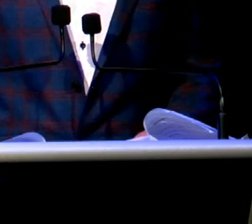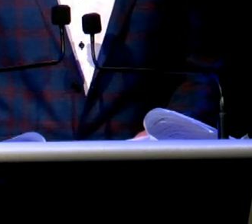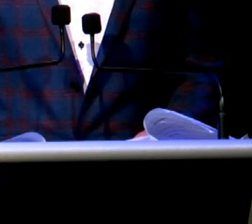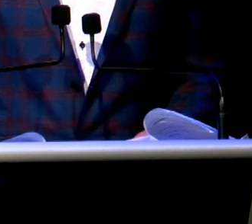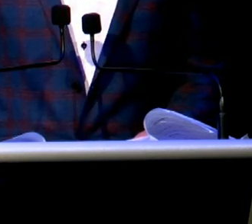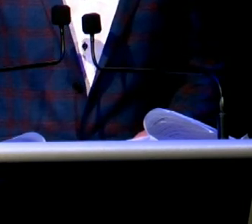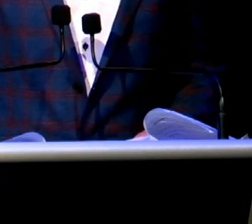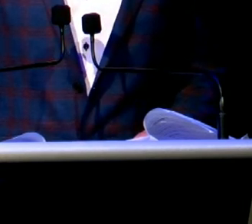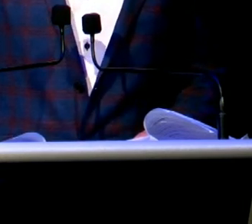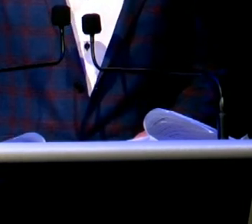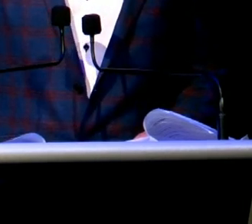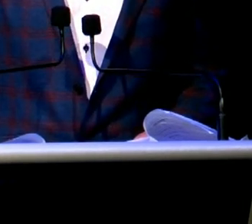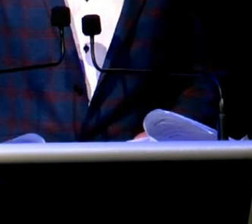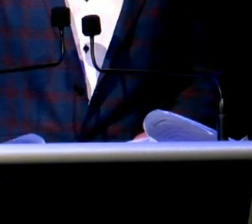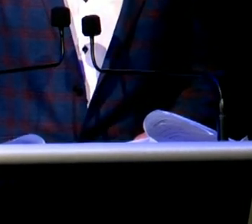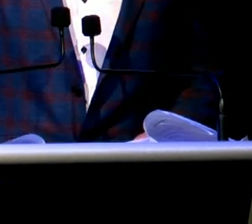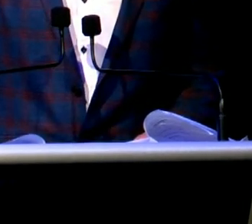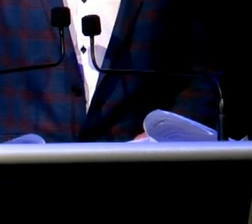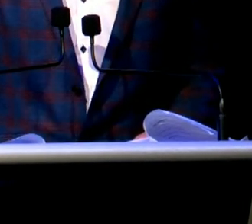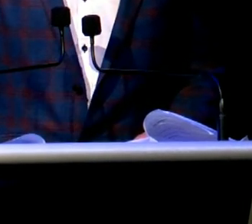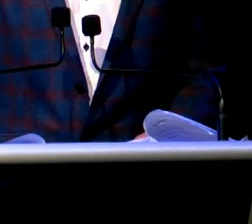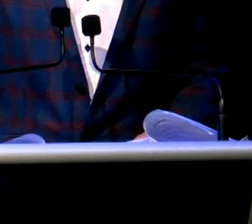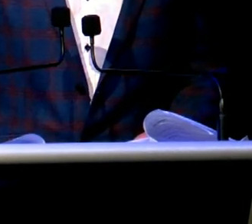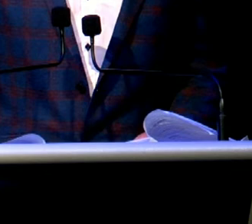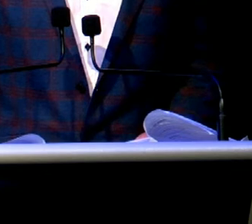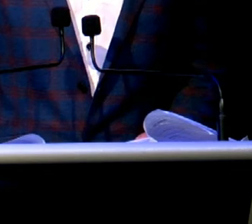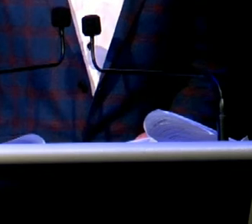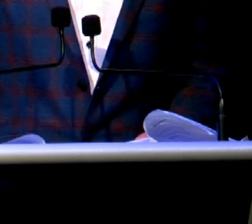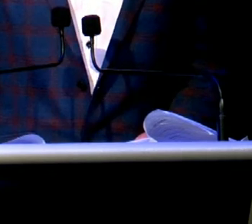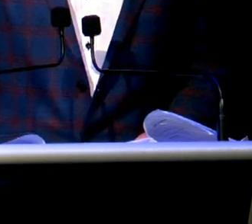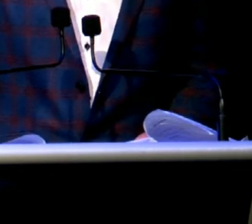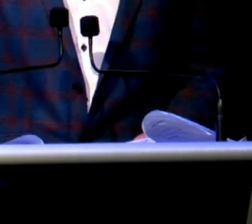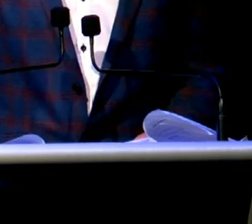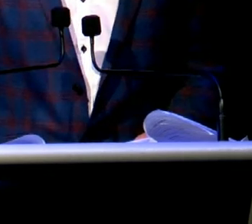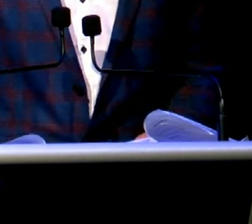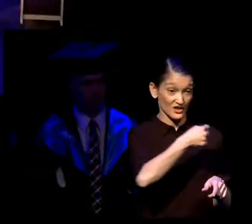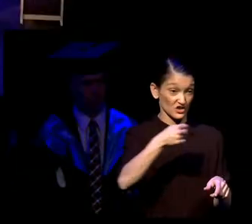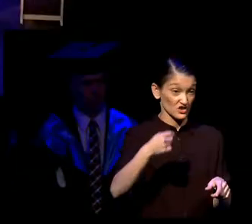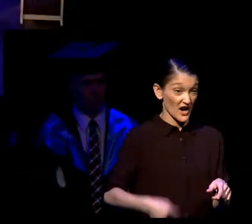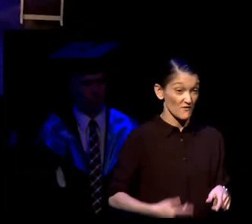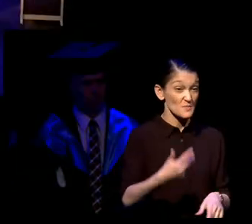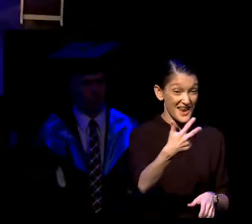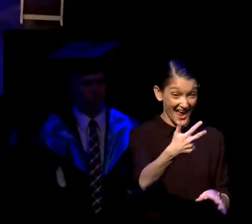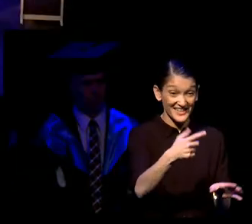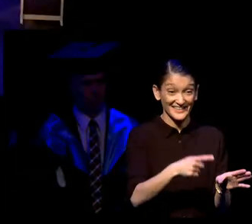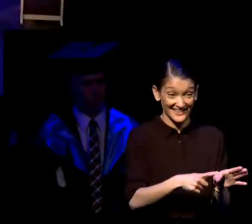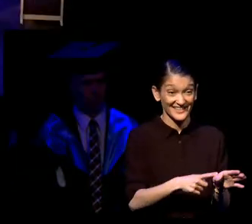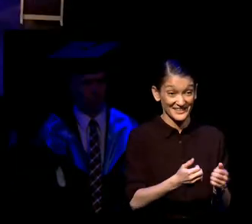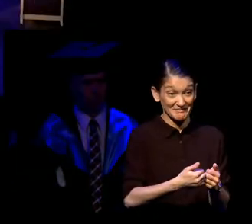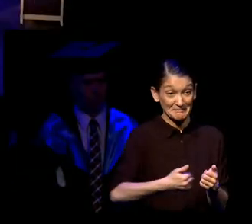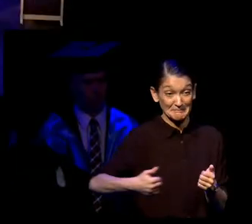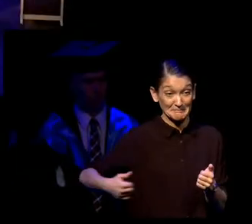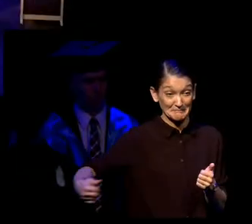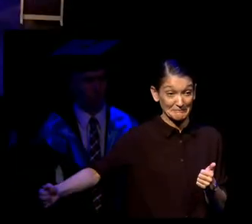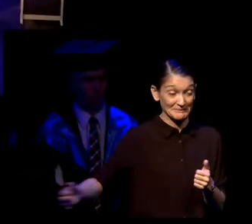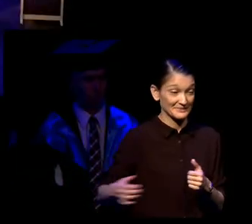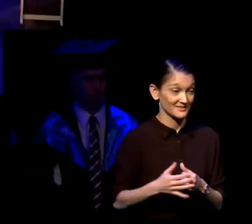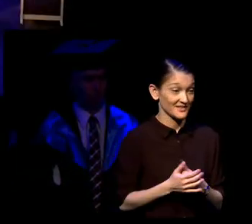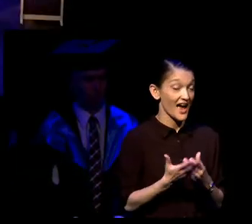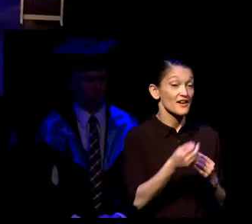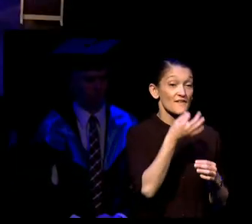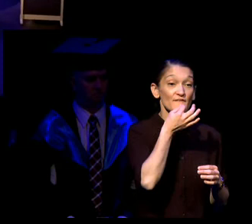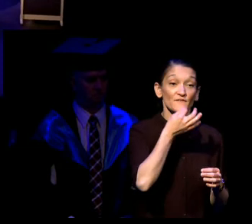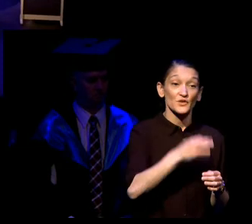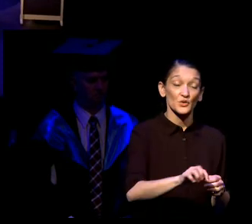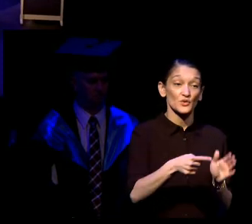However, it paid off in dividends. I ended up touring China almost consistently for 8 years. I ended up with a couple of TV specials